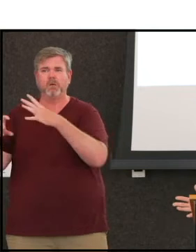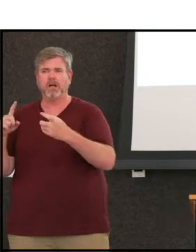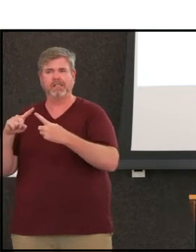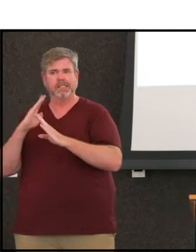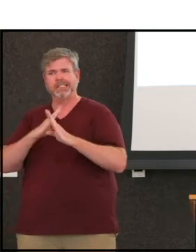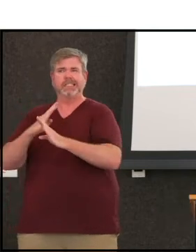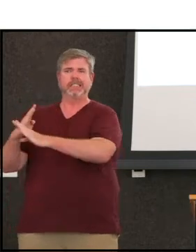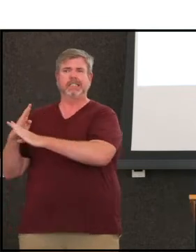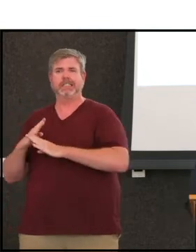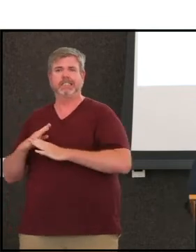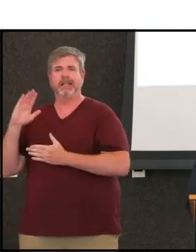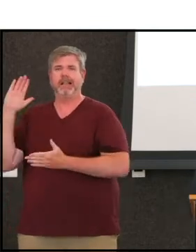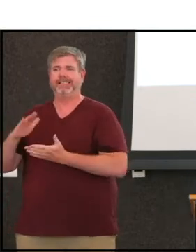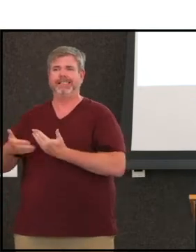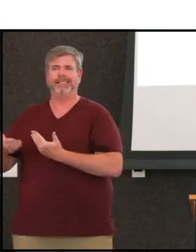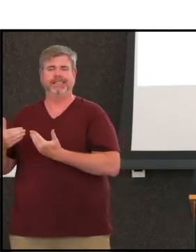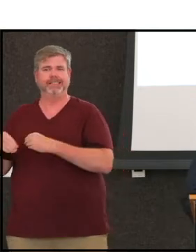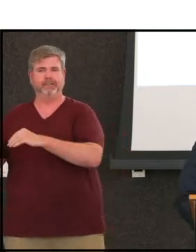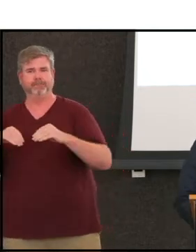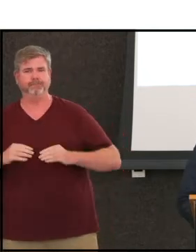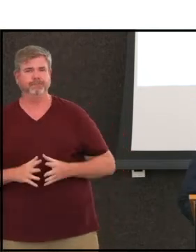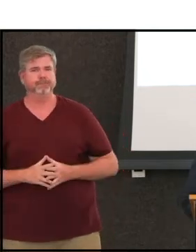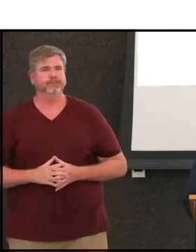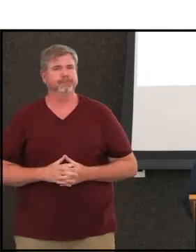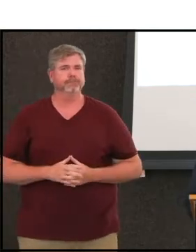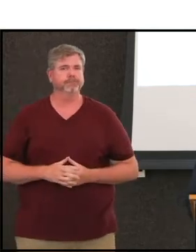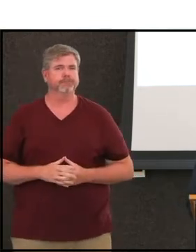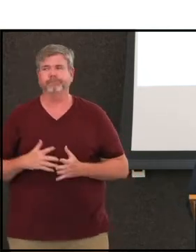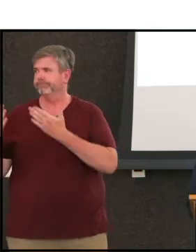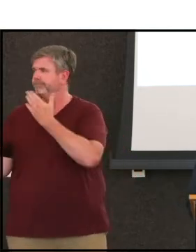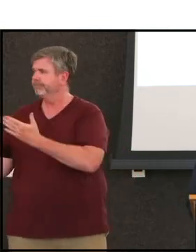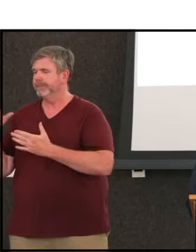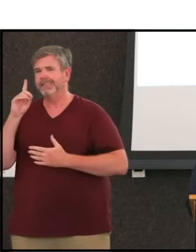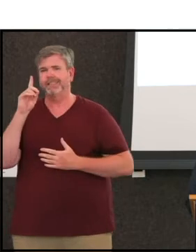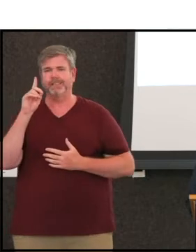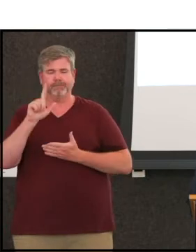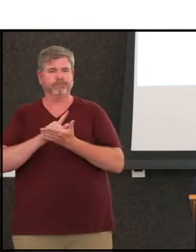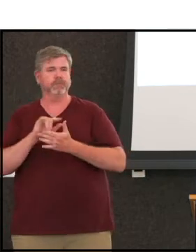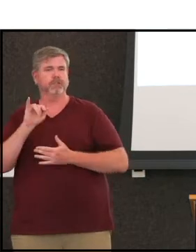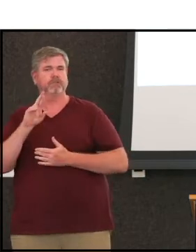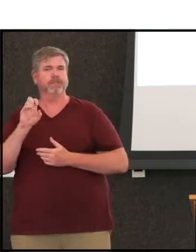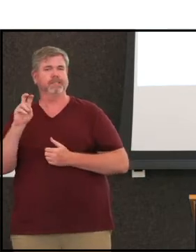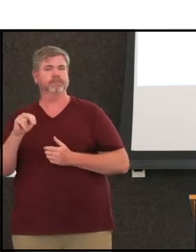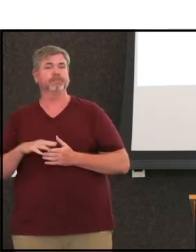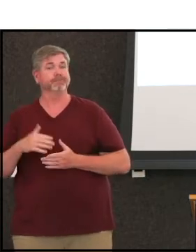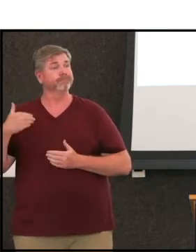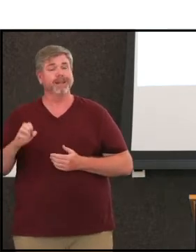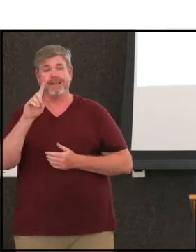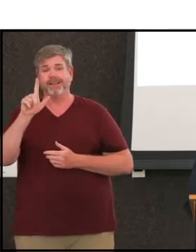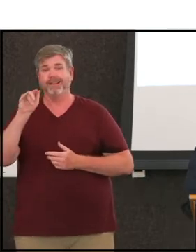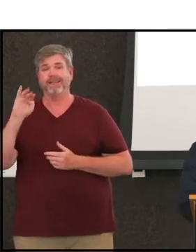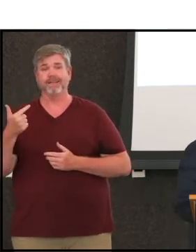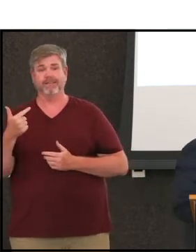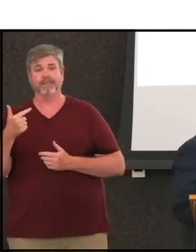Thank you, District Attorney Rosen, for the introduction. Again, my name is Ed Liang, and I am the supervisor of the Major Crime and Drug Trafficking team at the District